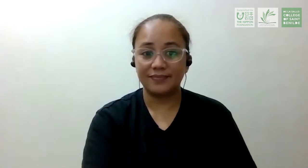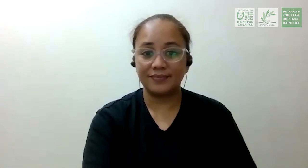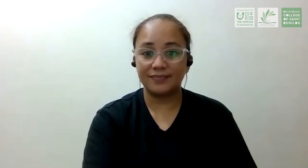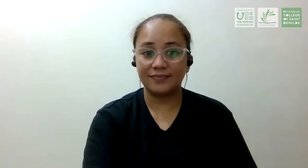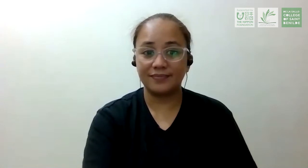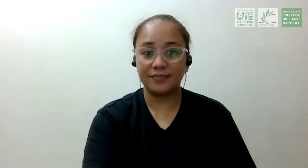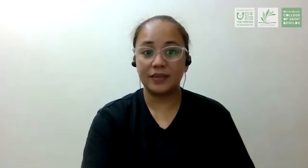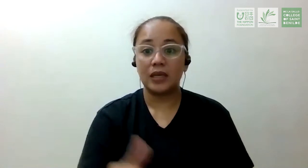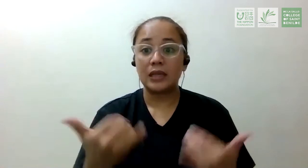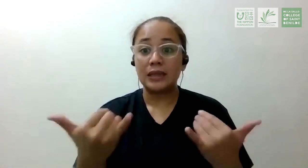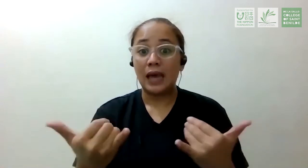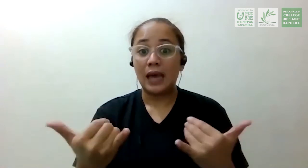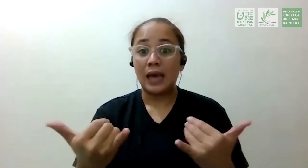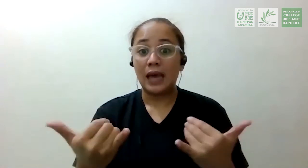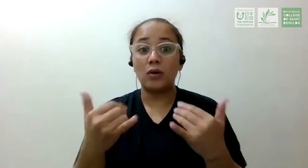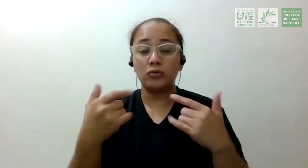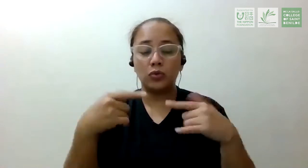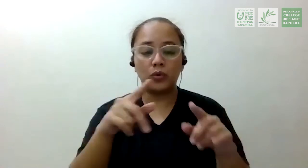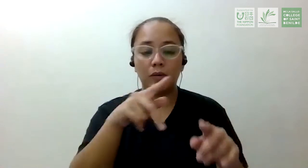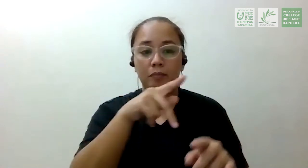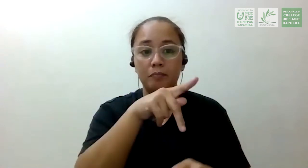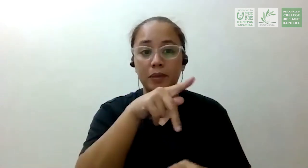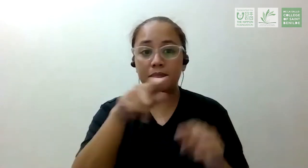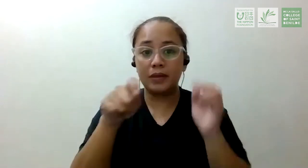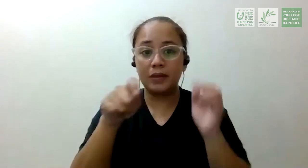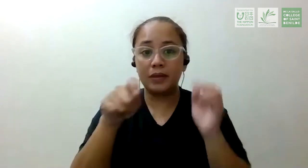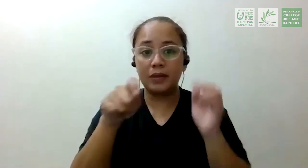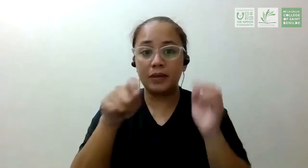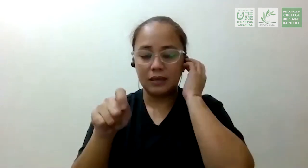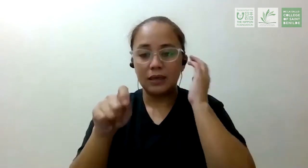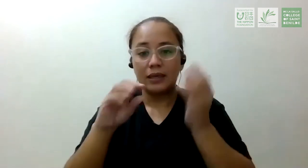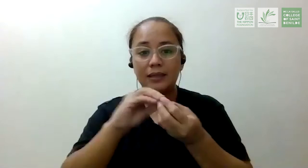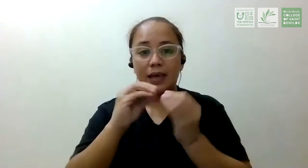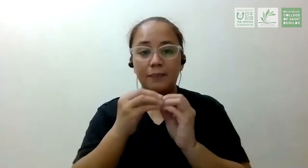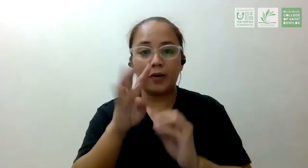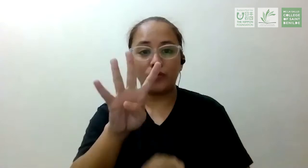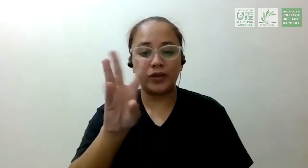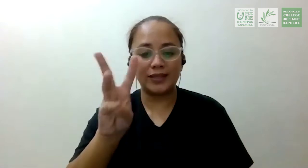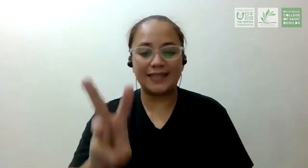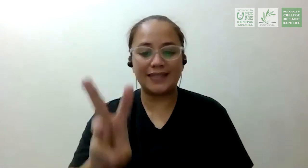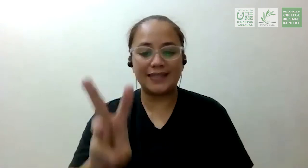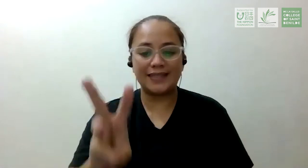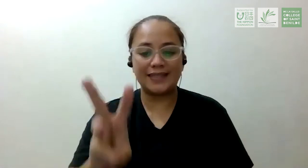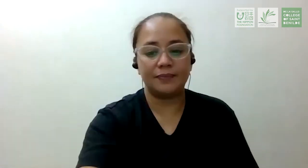Okay, now go to slide number 46.